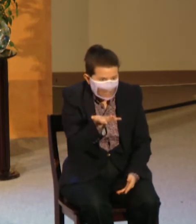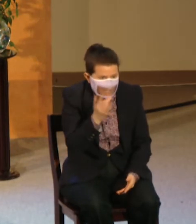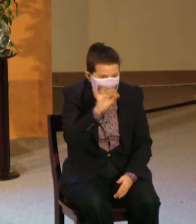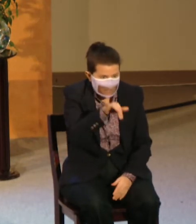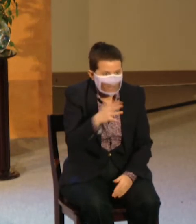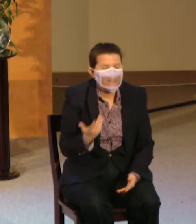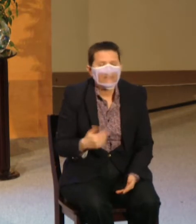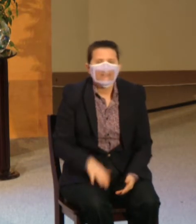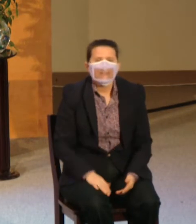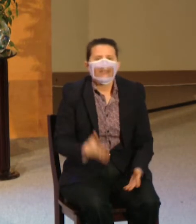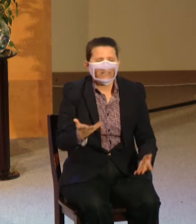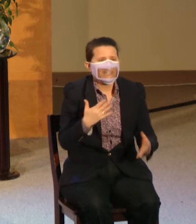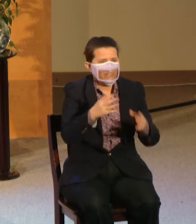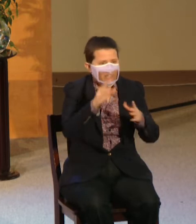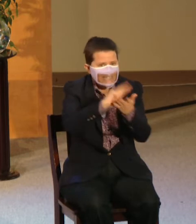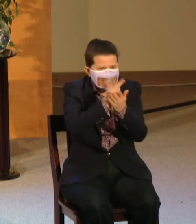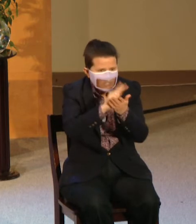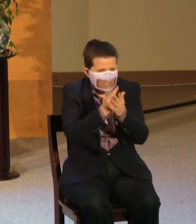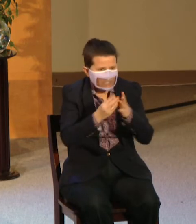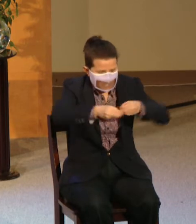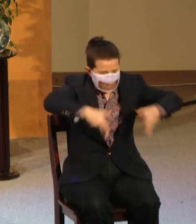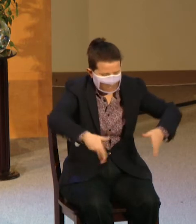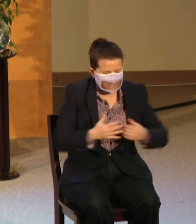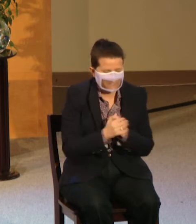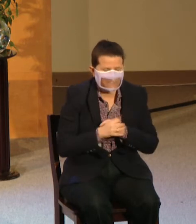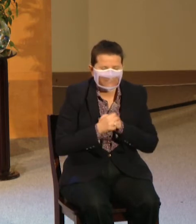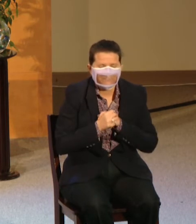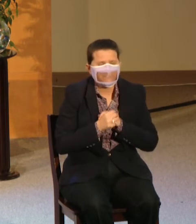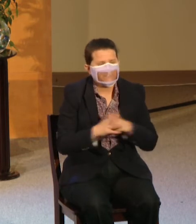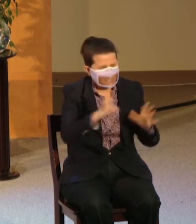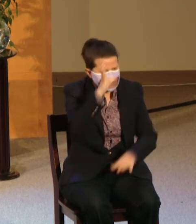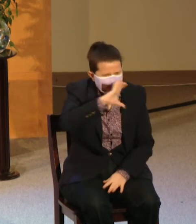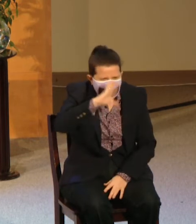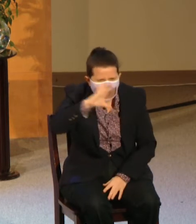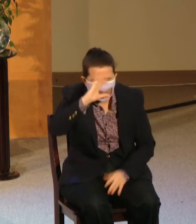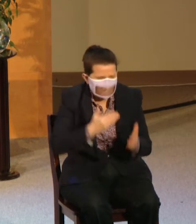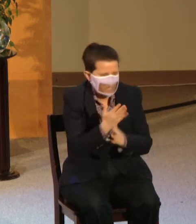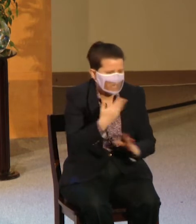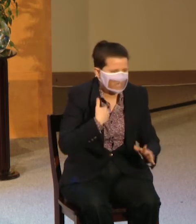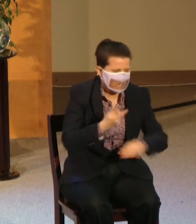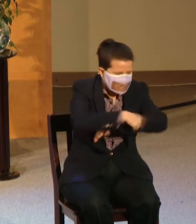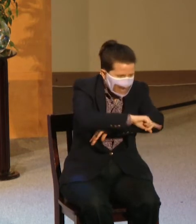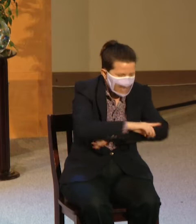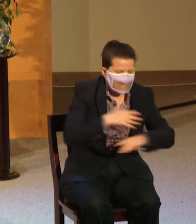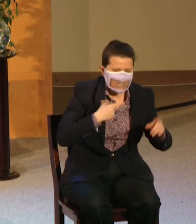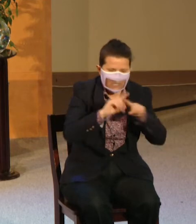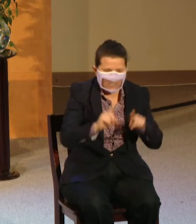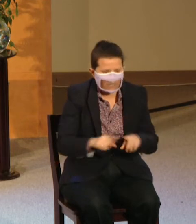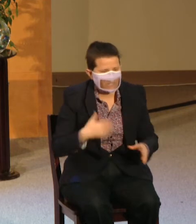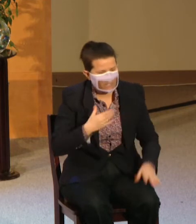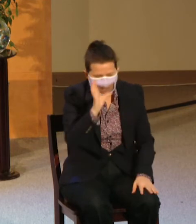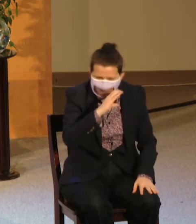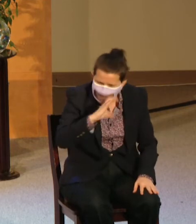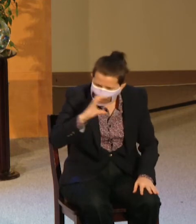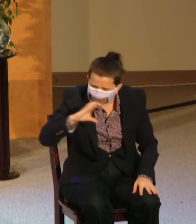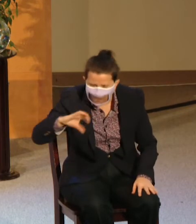ones. But she did spend time looking for it, and eventually she went to her husband and said, you know, honey, I looked for it and I